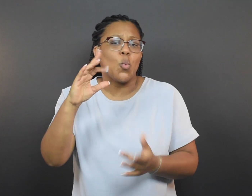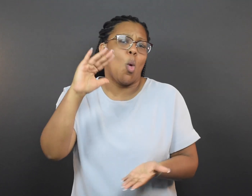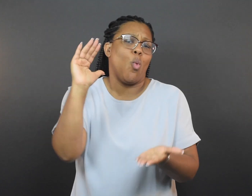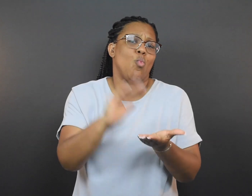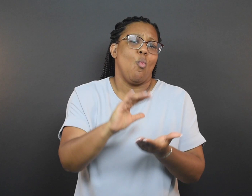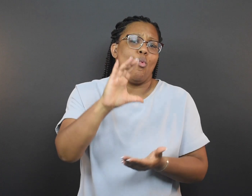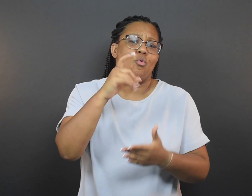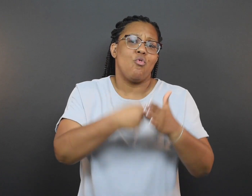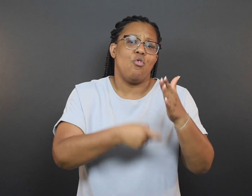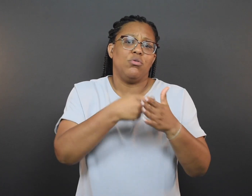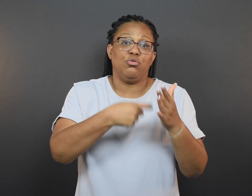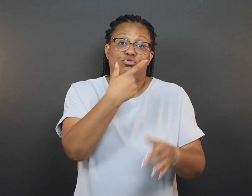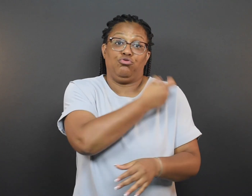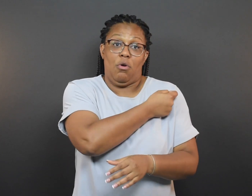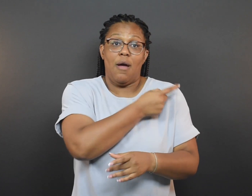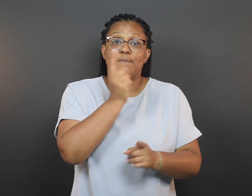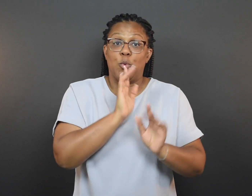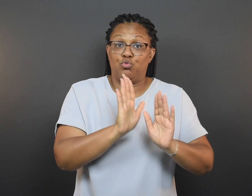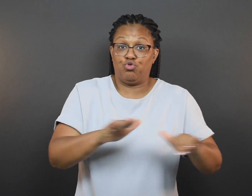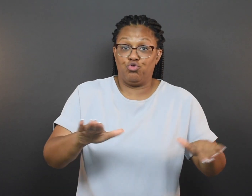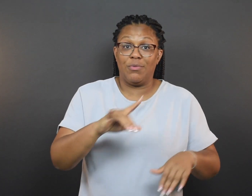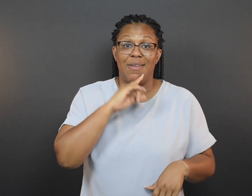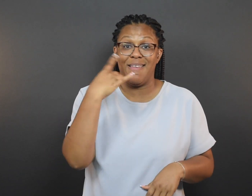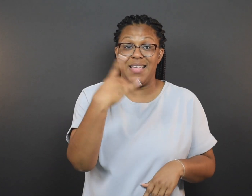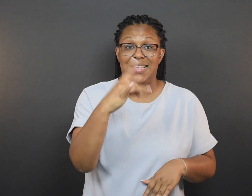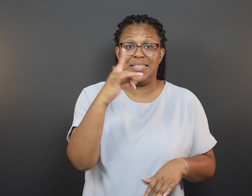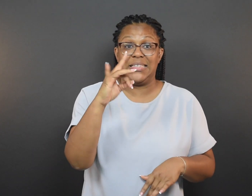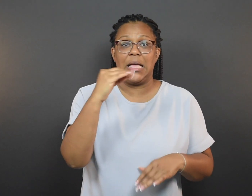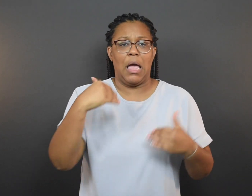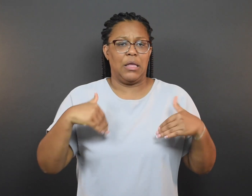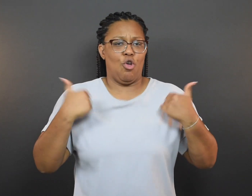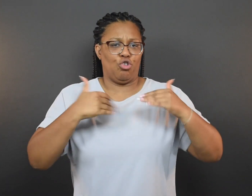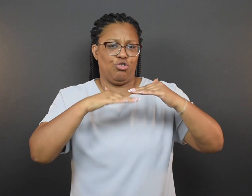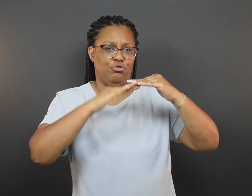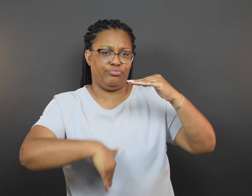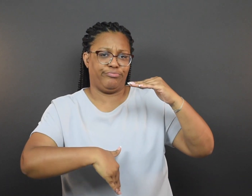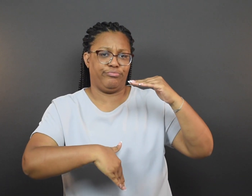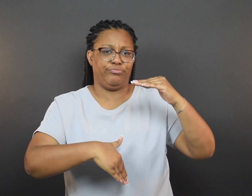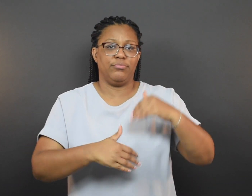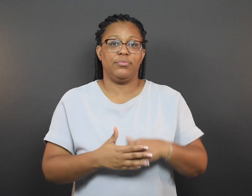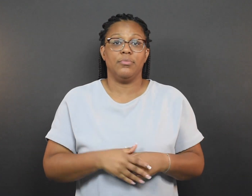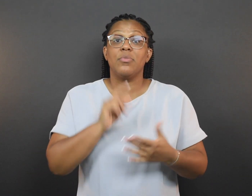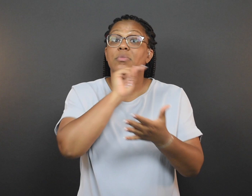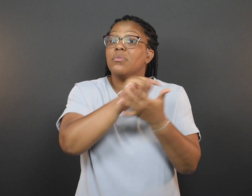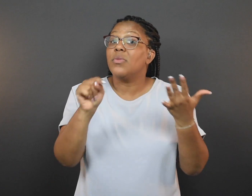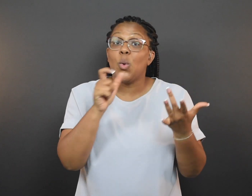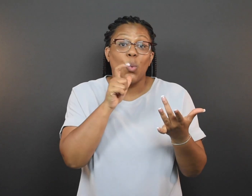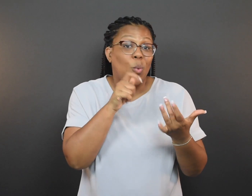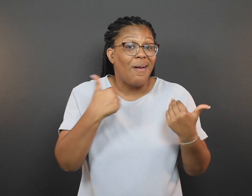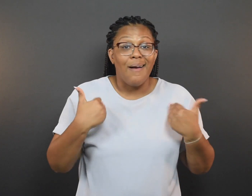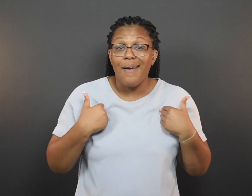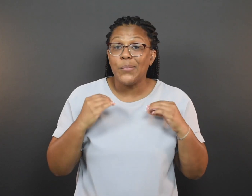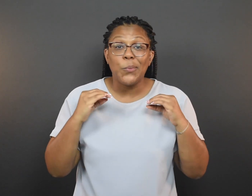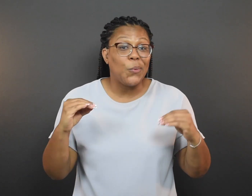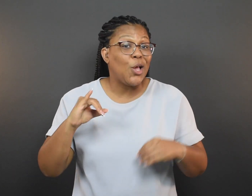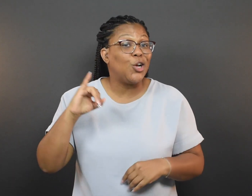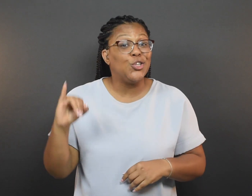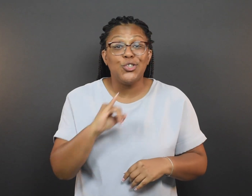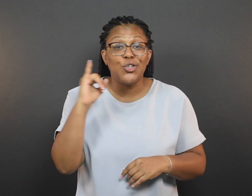MNVFC program provides free or low-cost shots to children 18 years of age and younger who don't have